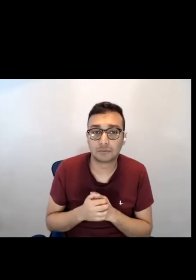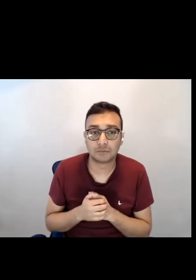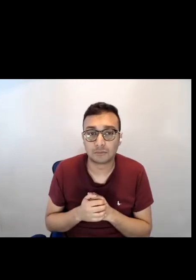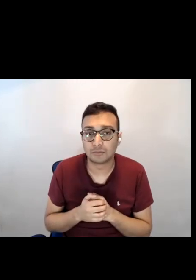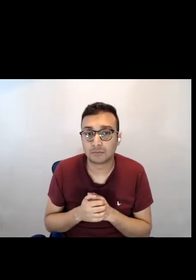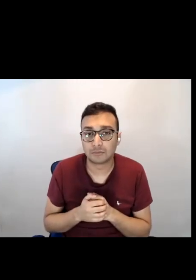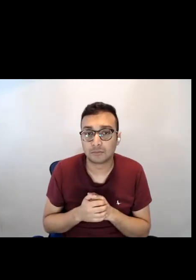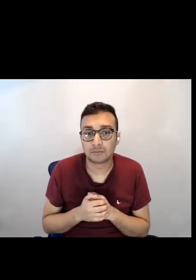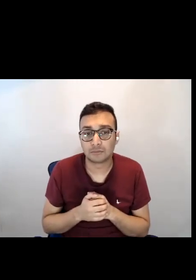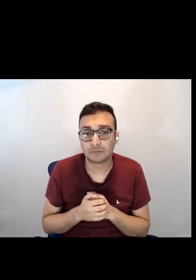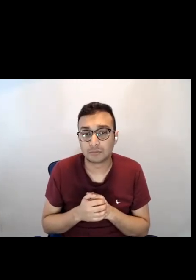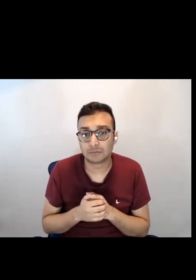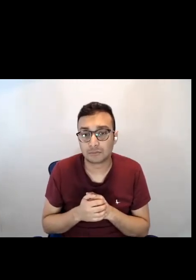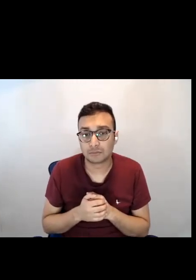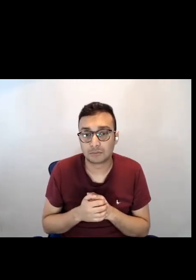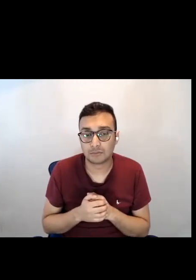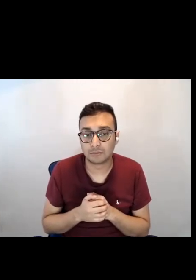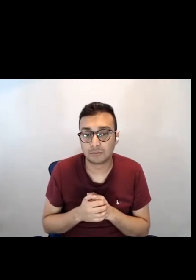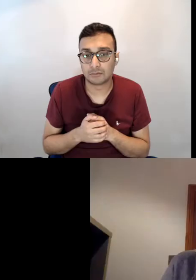share a little bit more about yourselves.